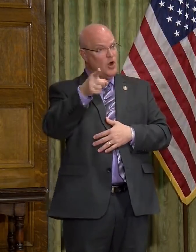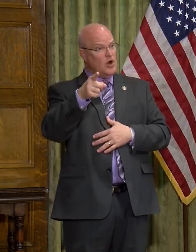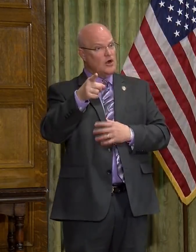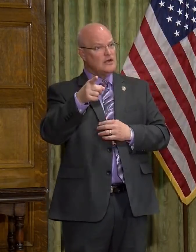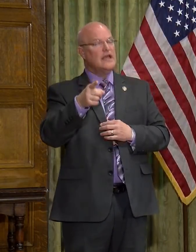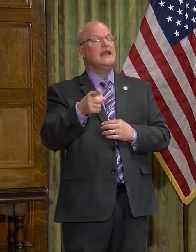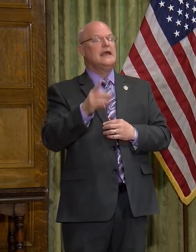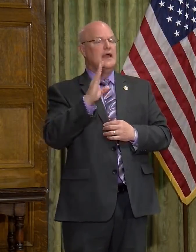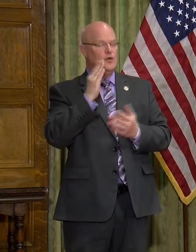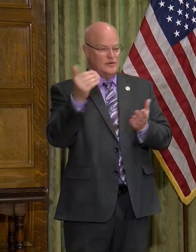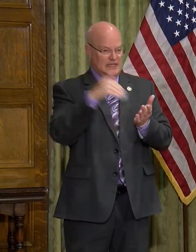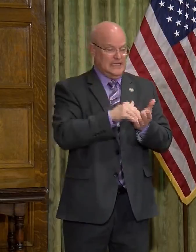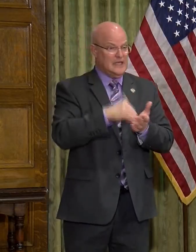will repeat that, and because of that,